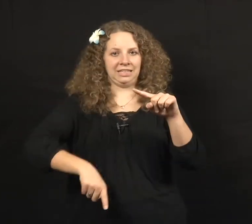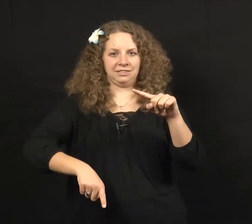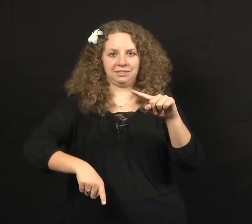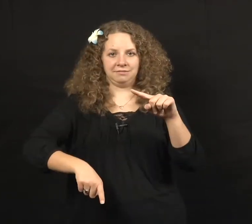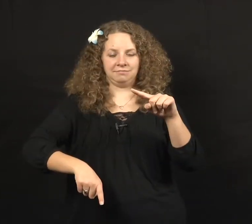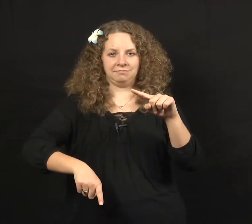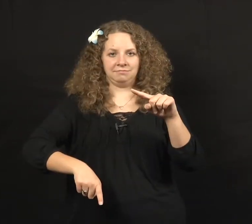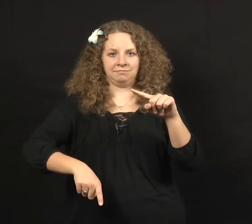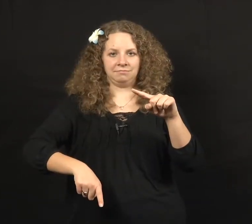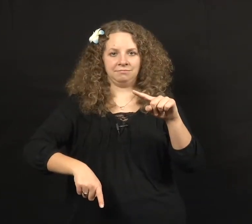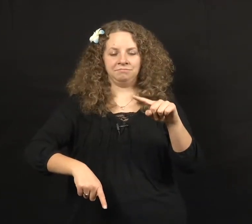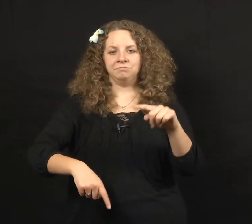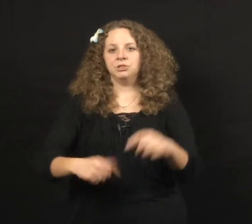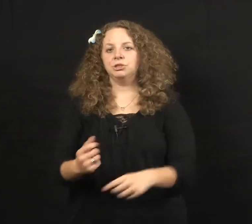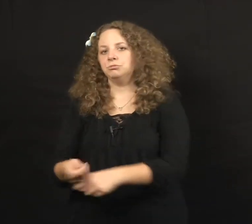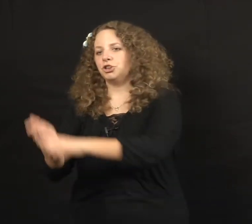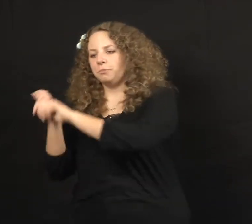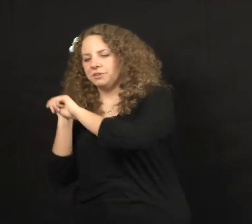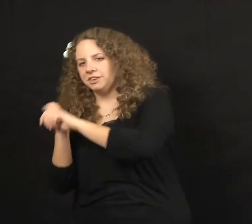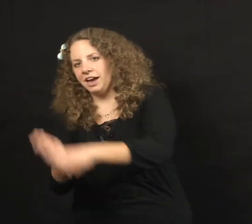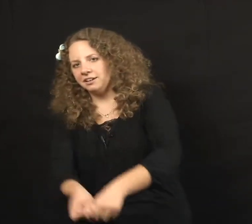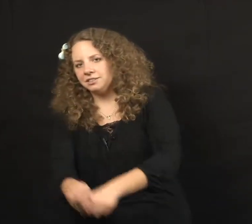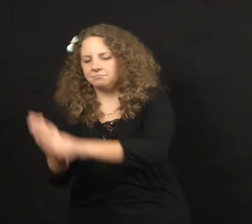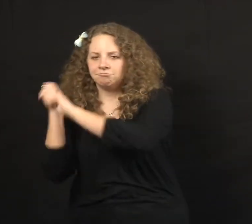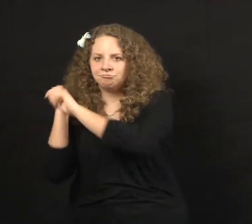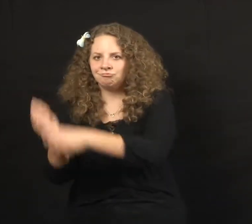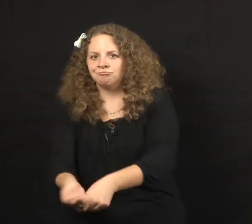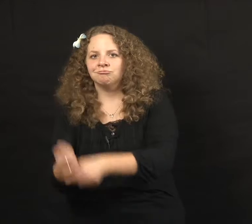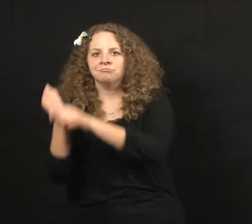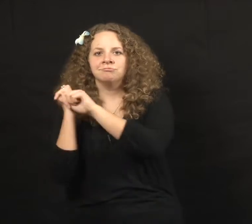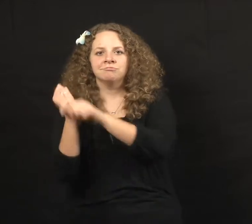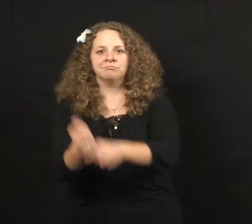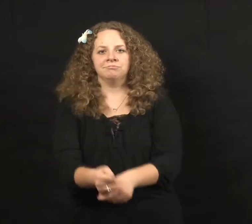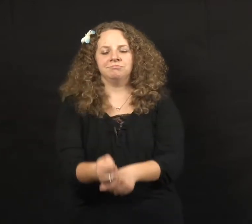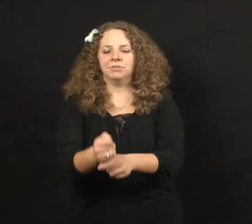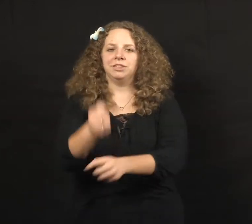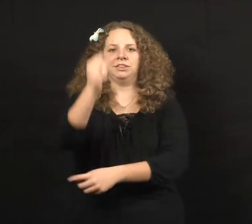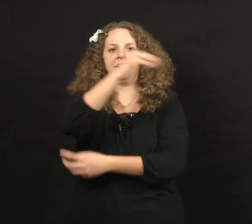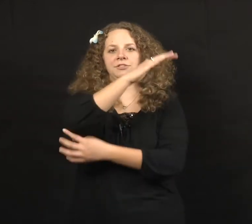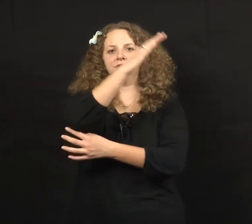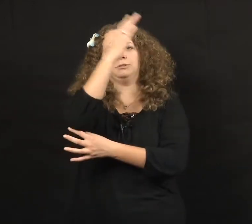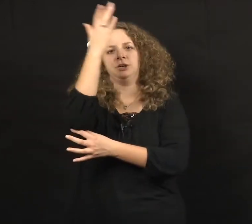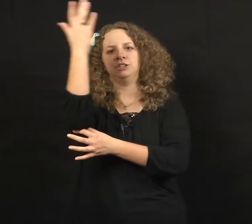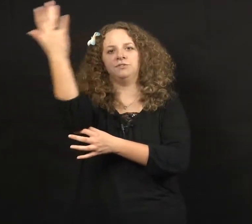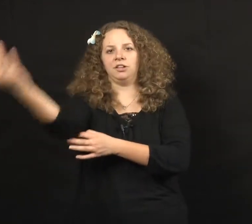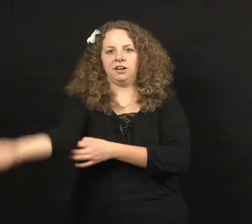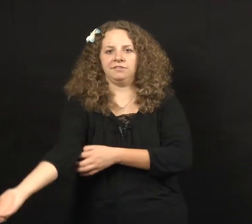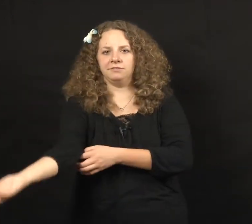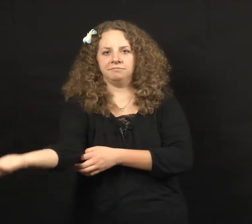Can't. To chop with an axe. And then have the tree branch fall off.